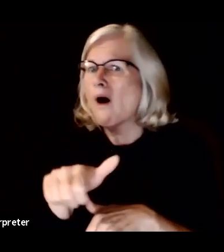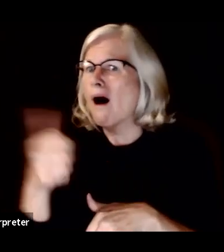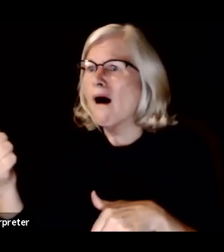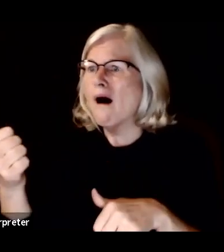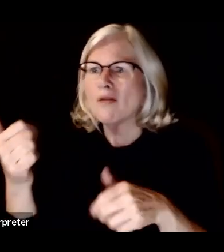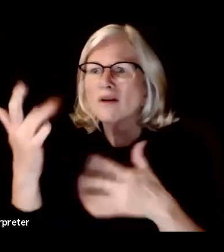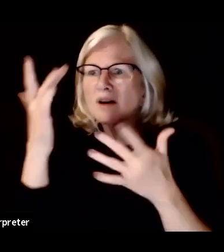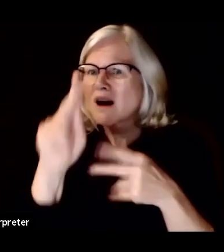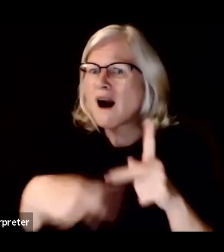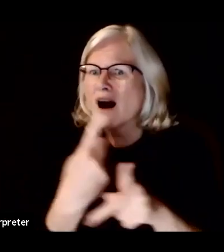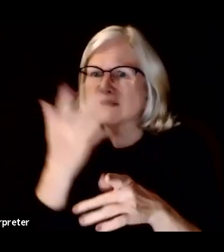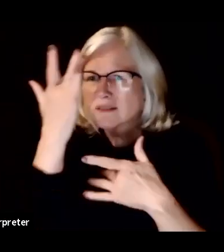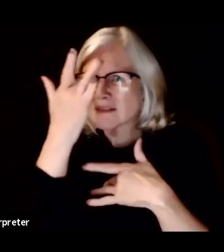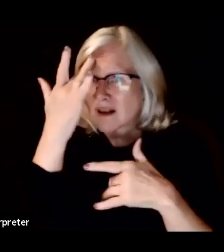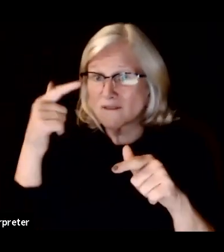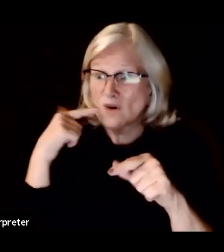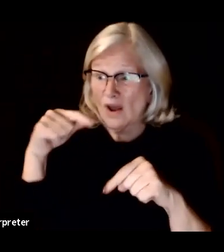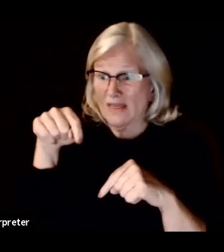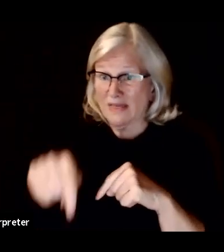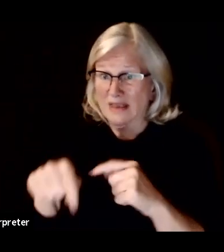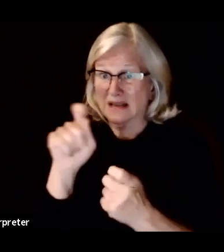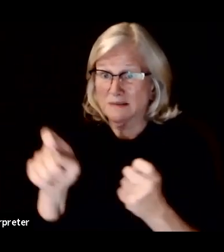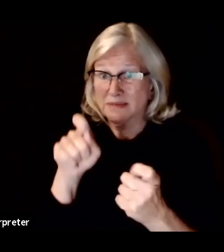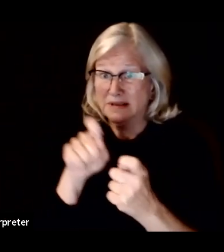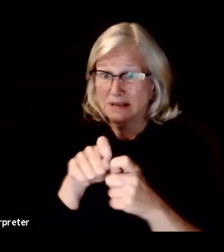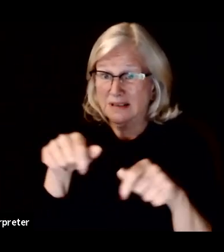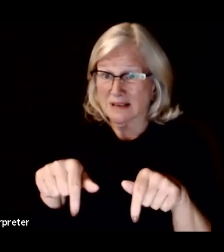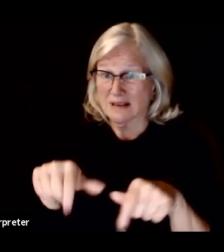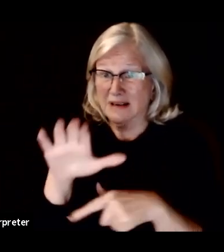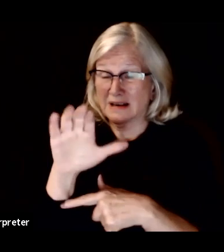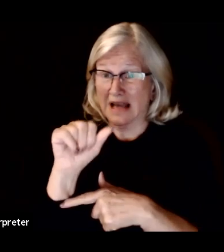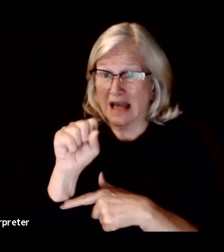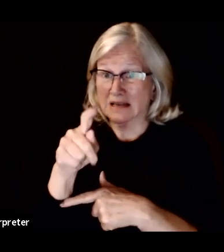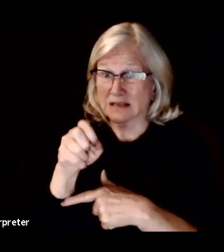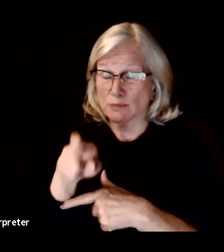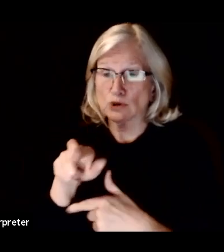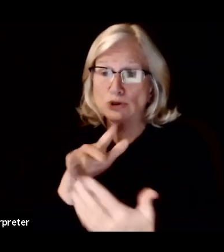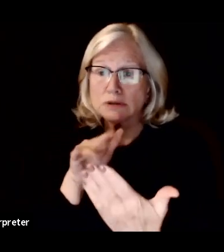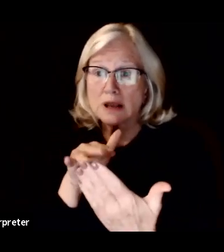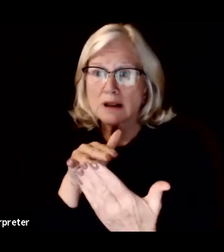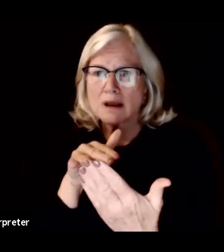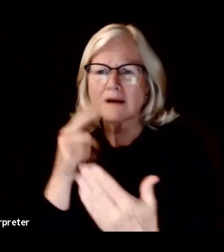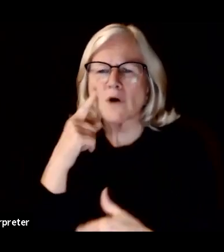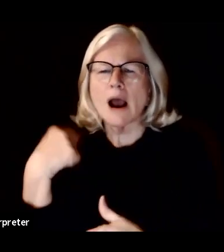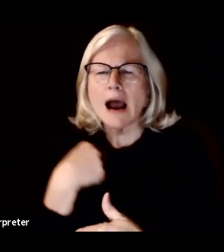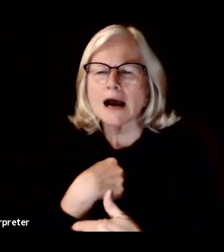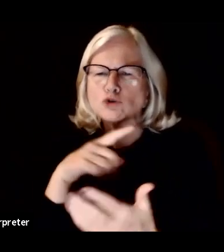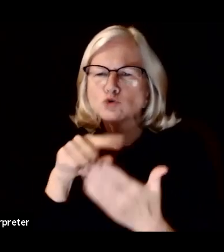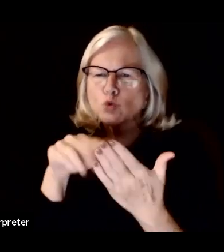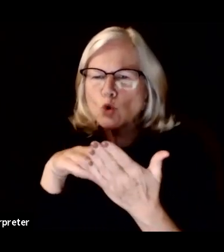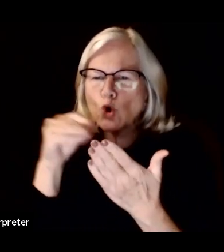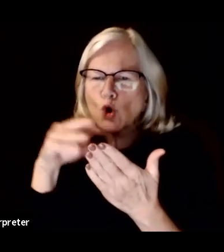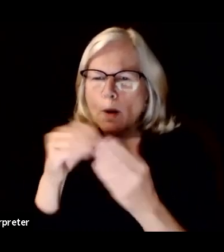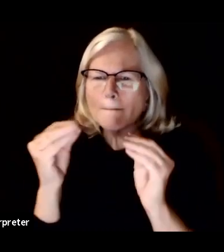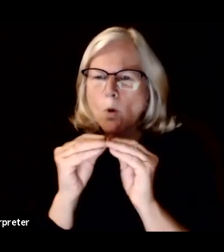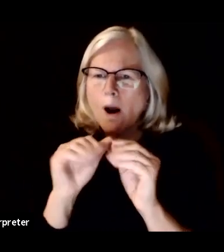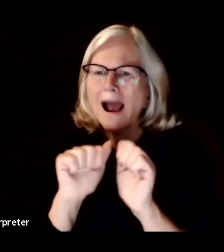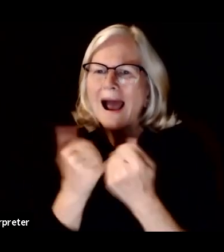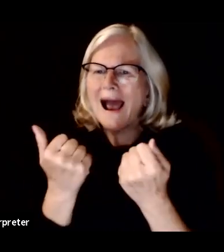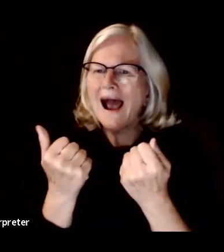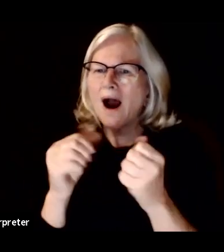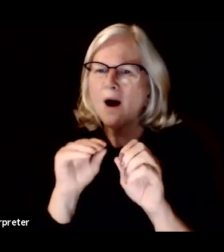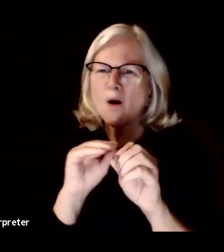particular Casper study are to learn more about how COVID-19 has spread in Minnesota